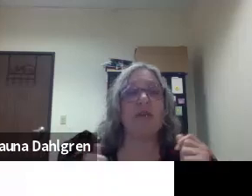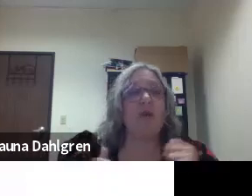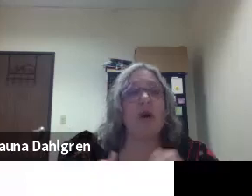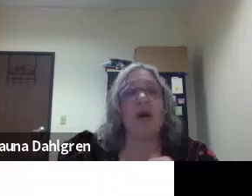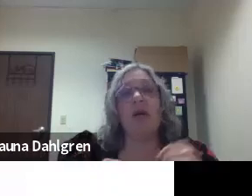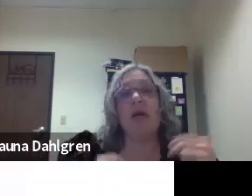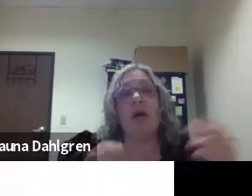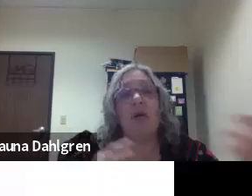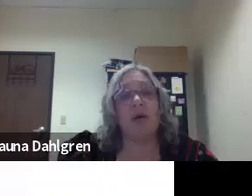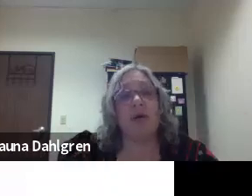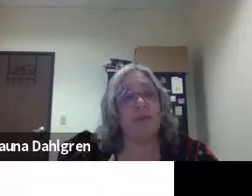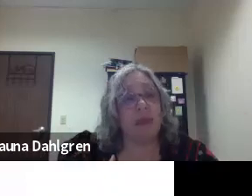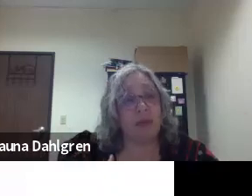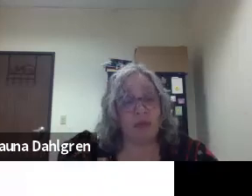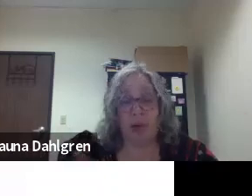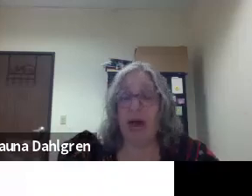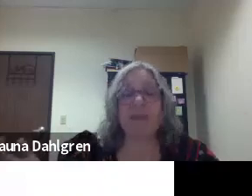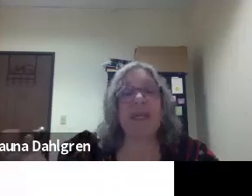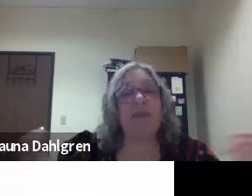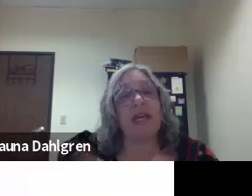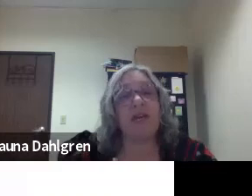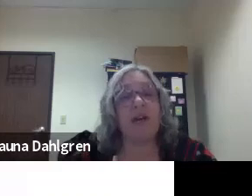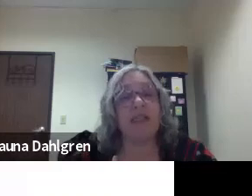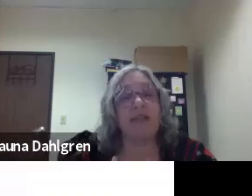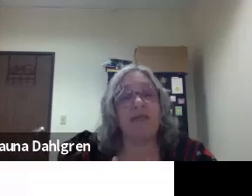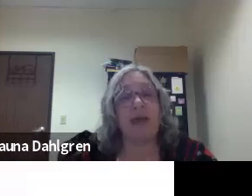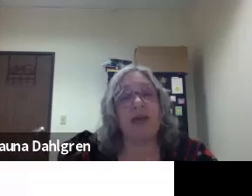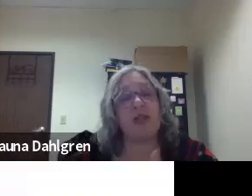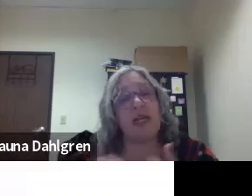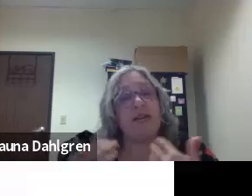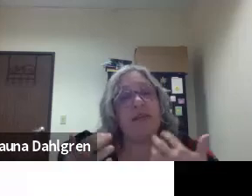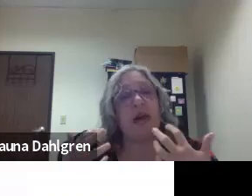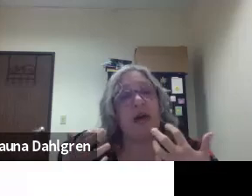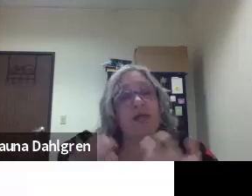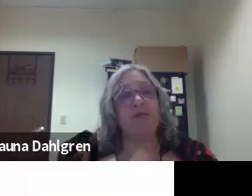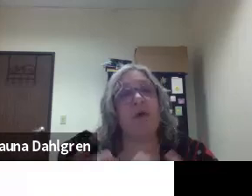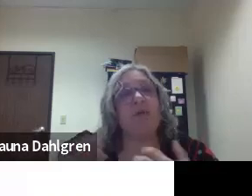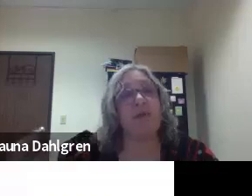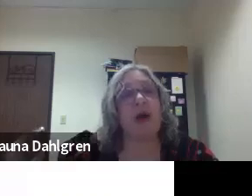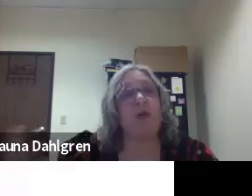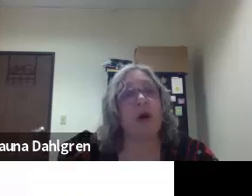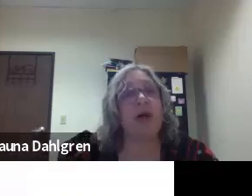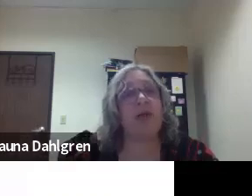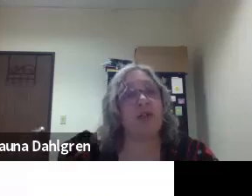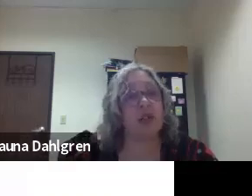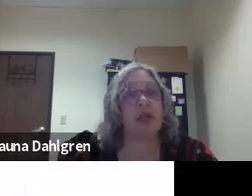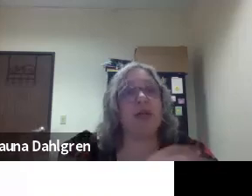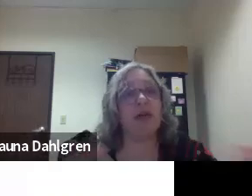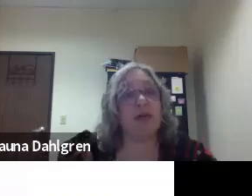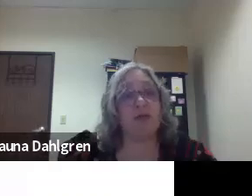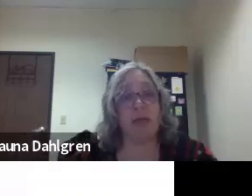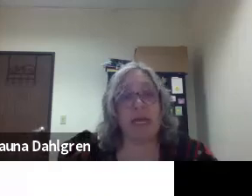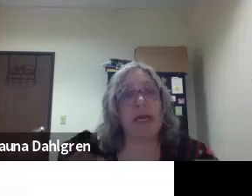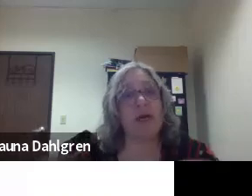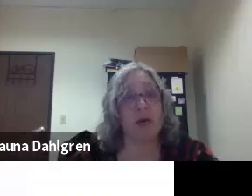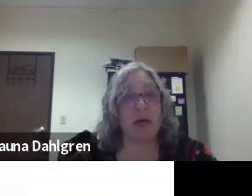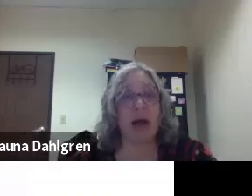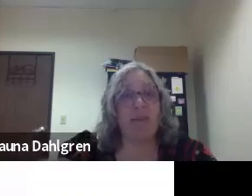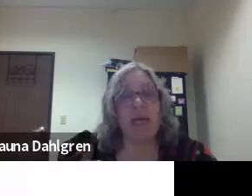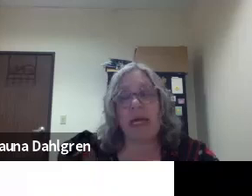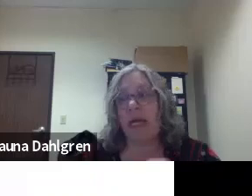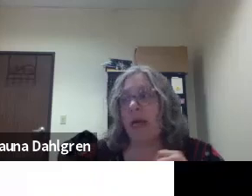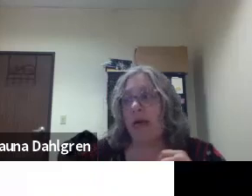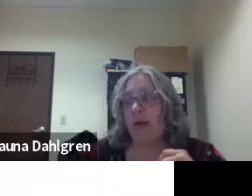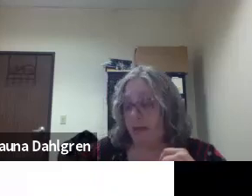coverage anymore, or perhaps giving incorrect information. And if they are informed about what should be or